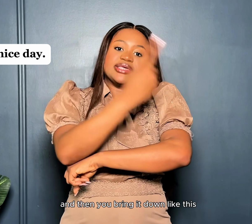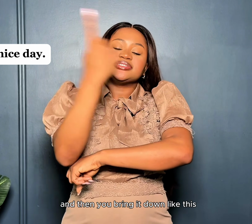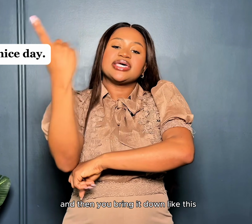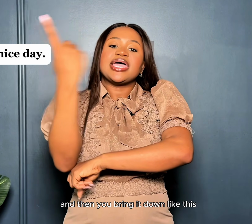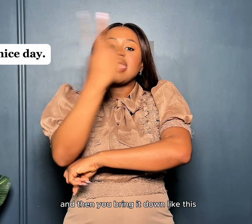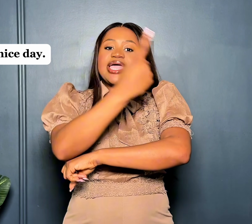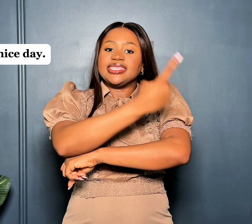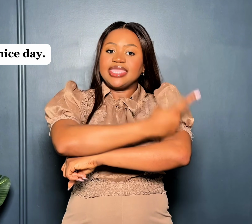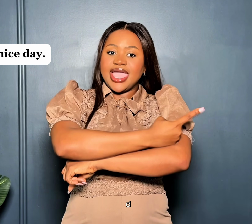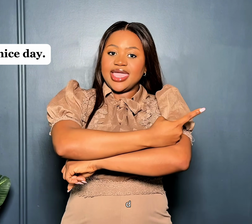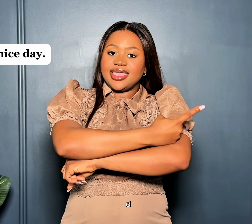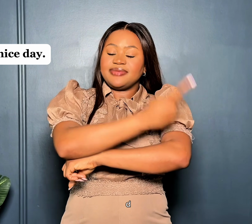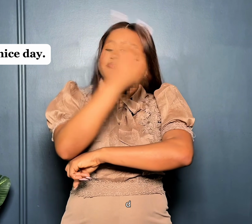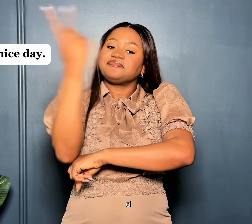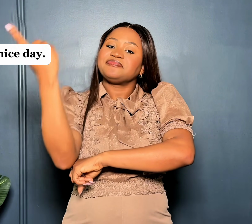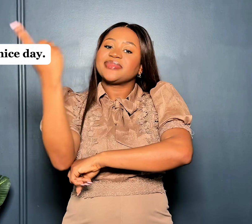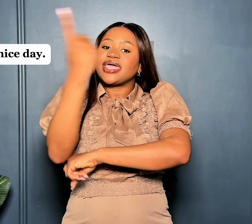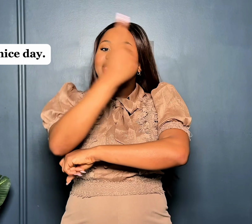this. Day.